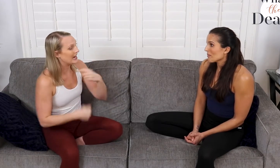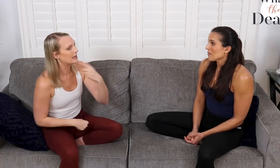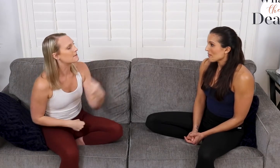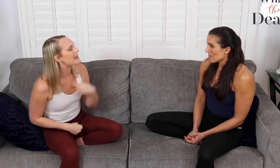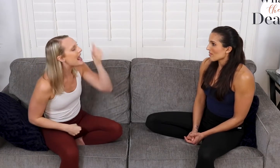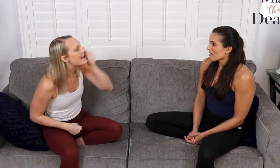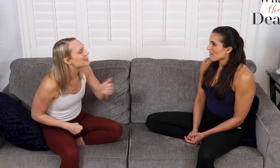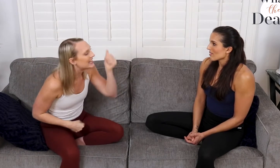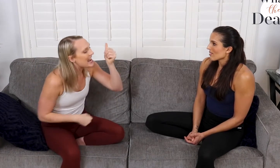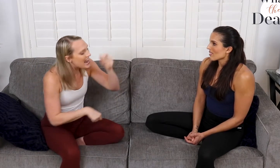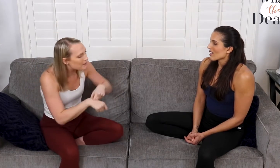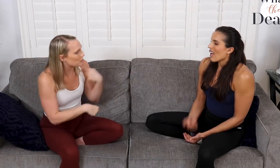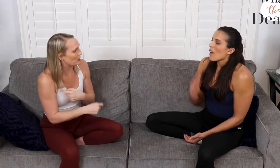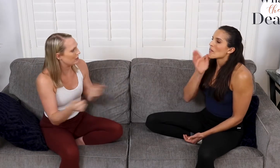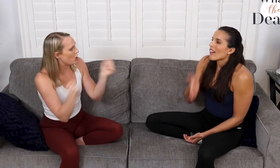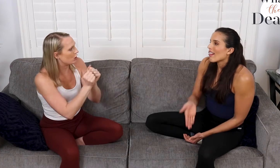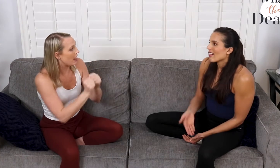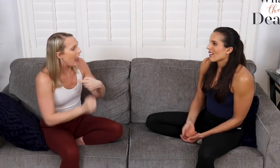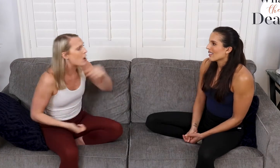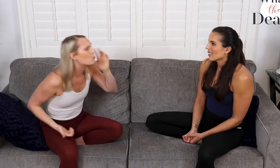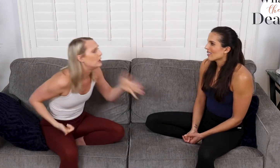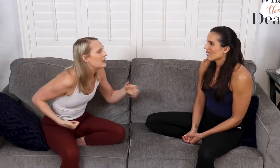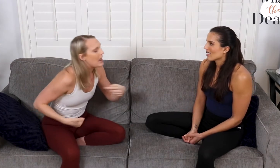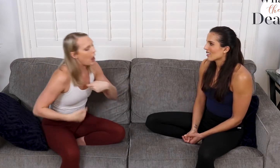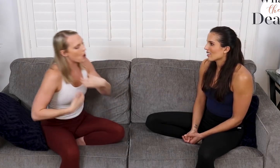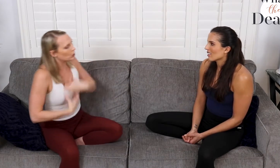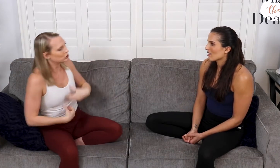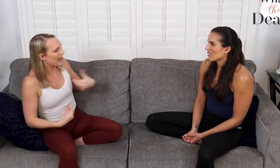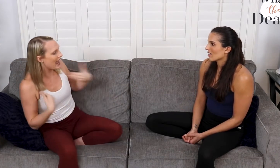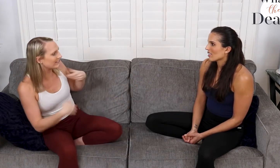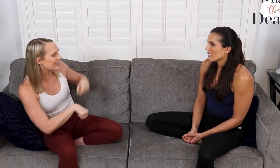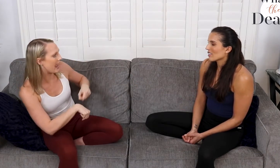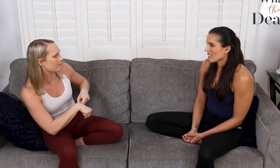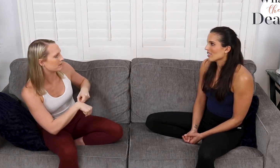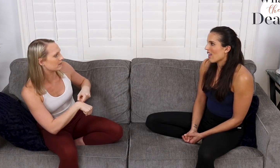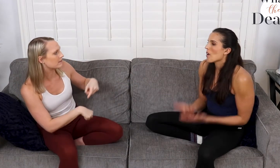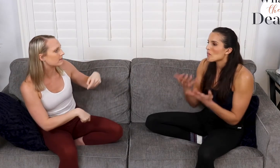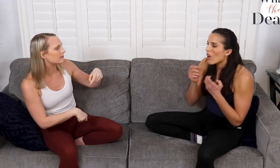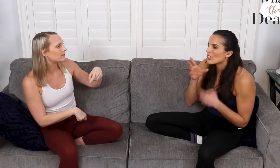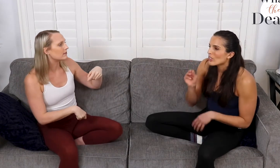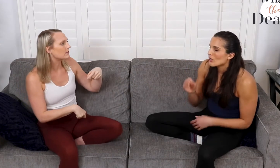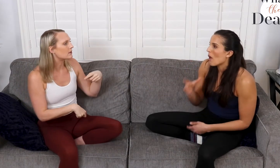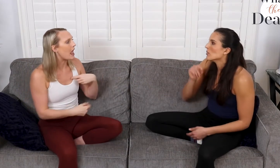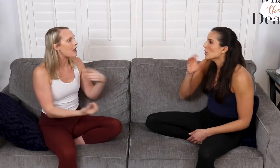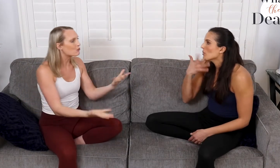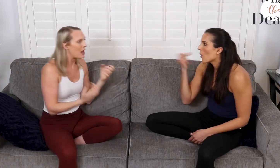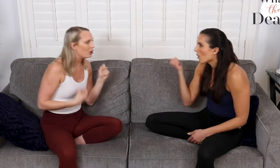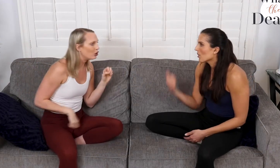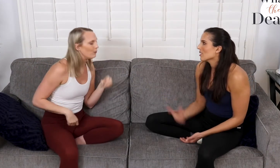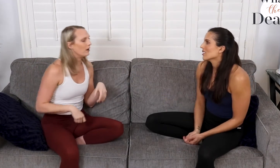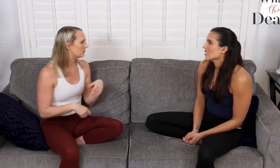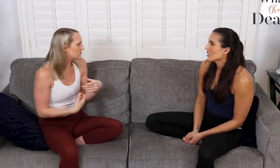Never. It's never too late. And you were able to do your own research on your own without asking me to teach